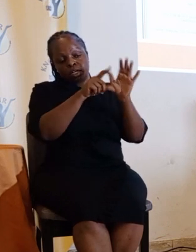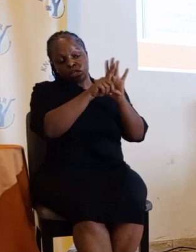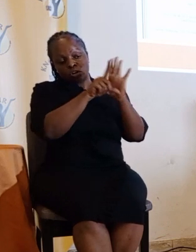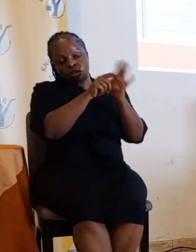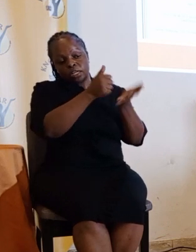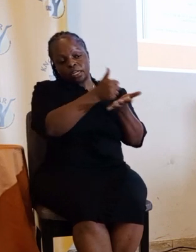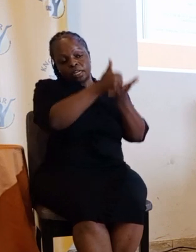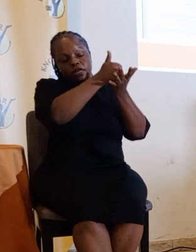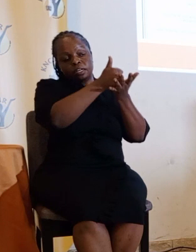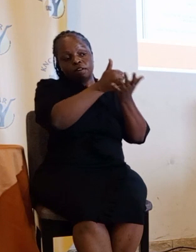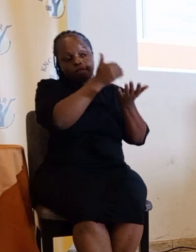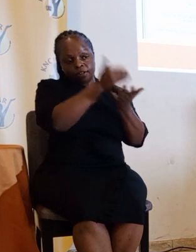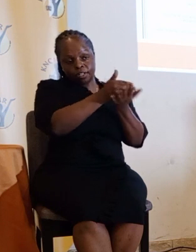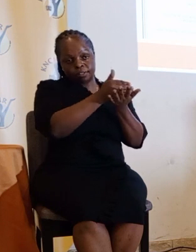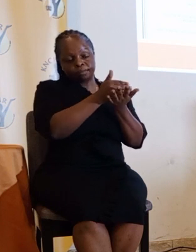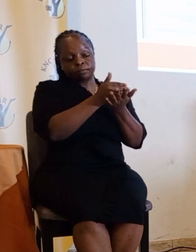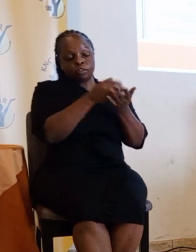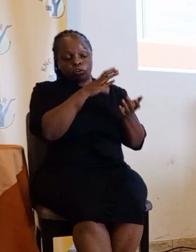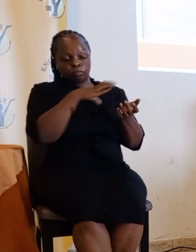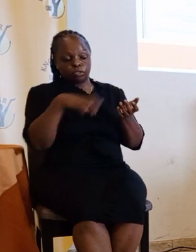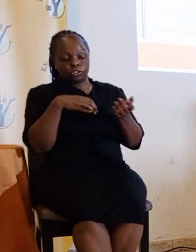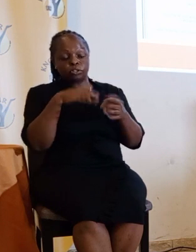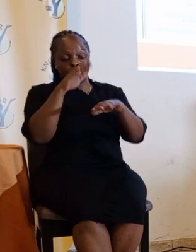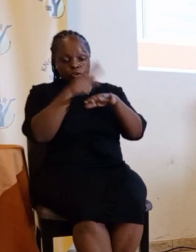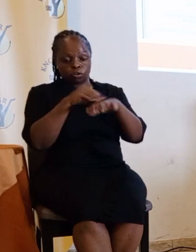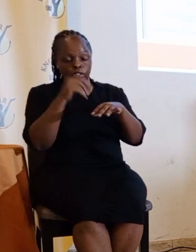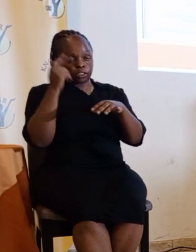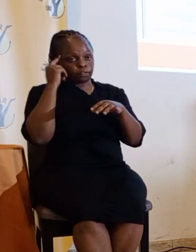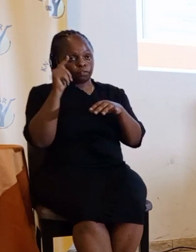aid fund. The Commission calls for